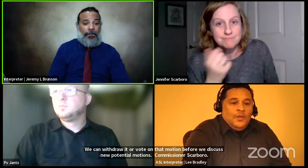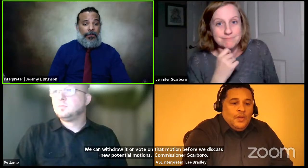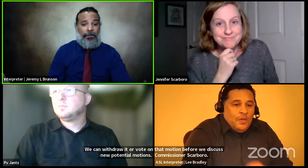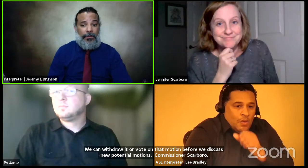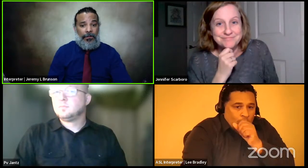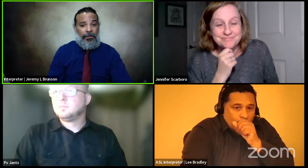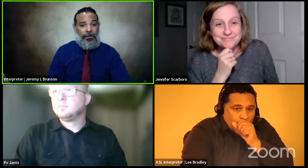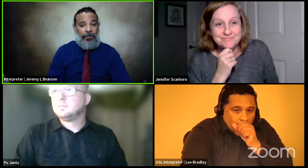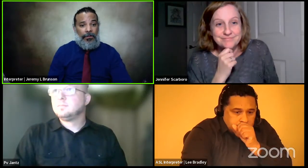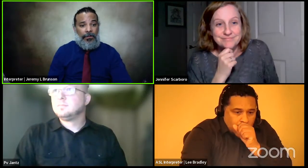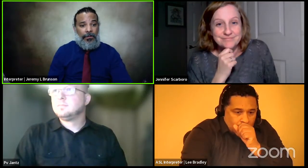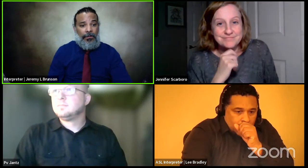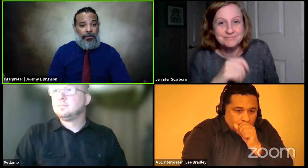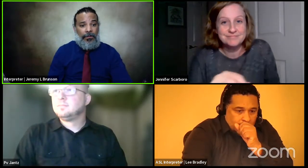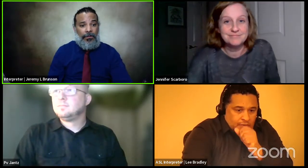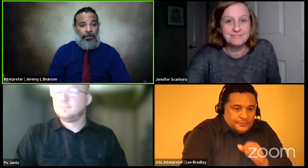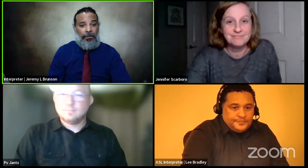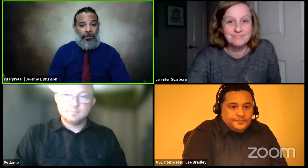feasible?